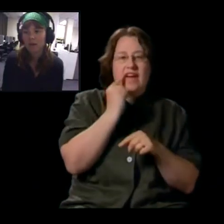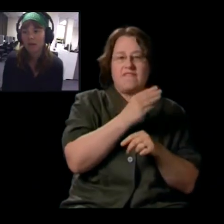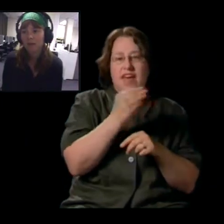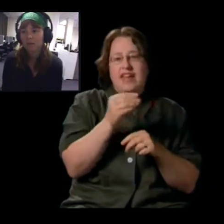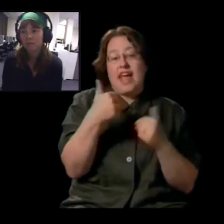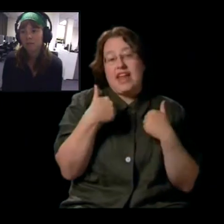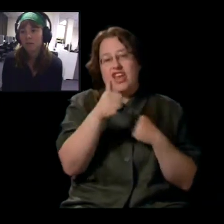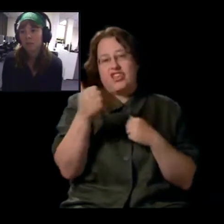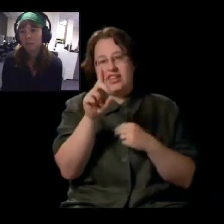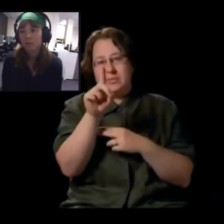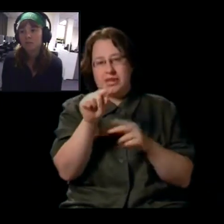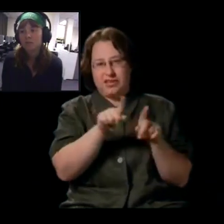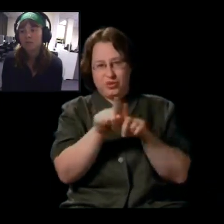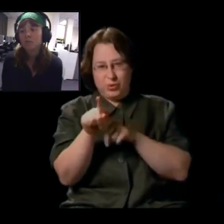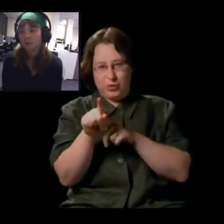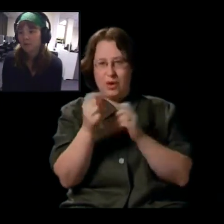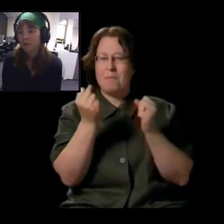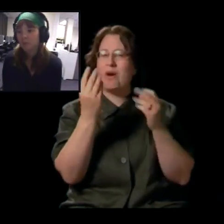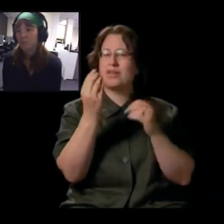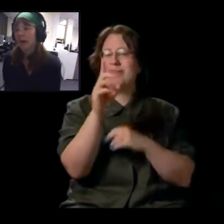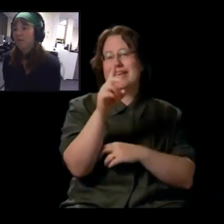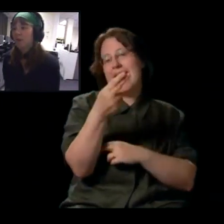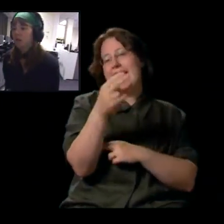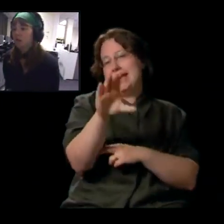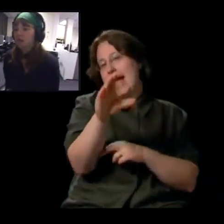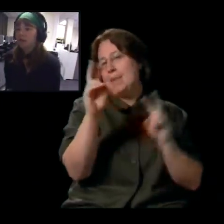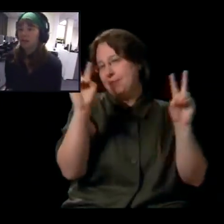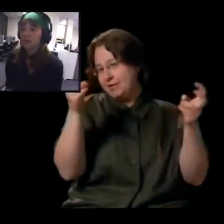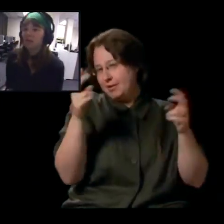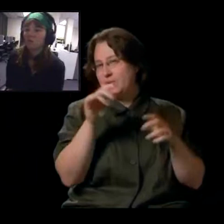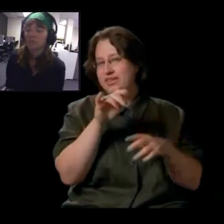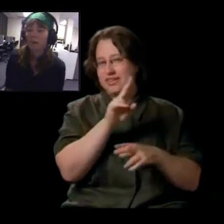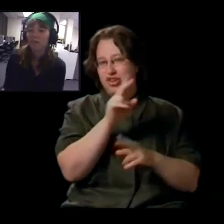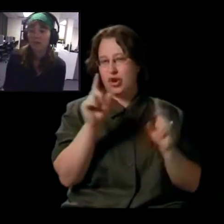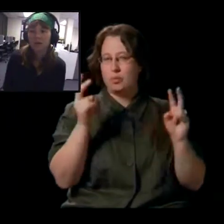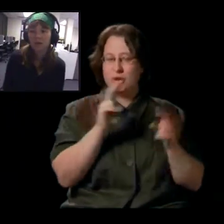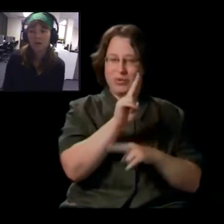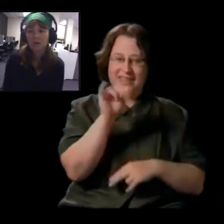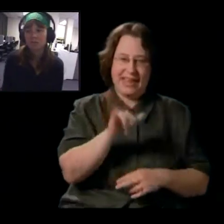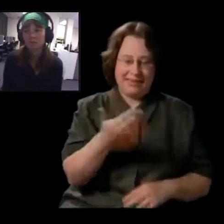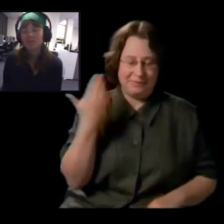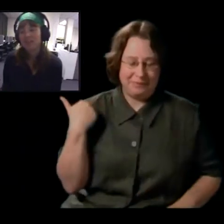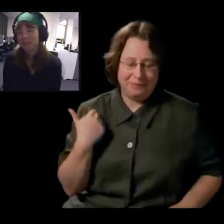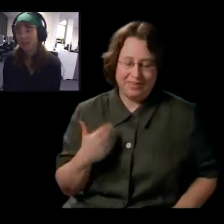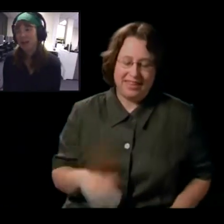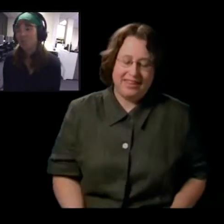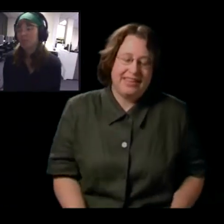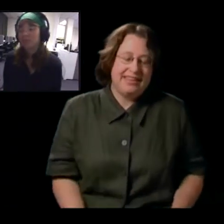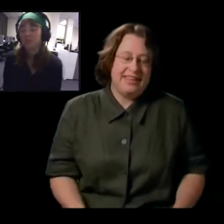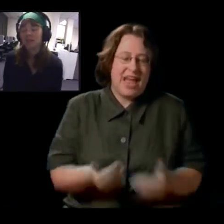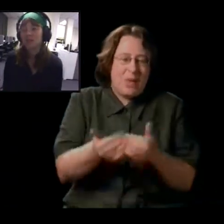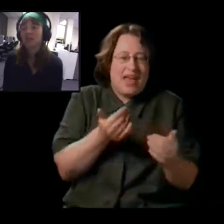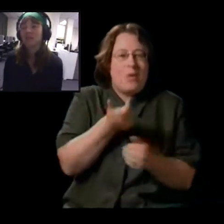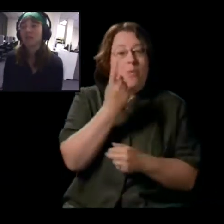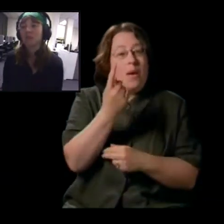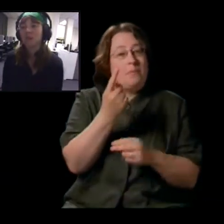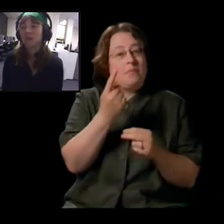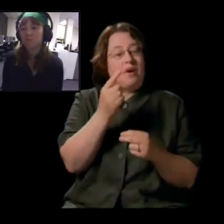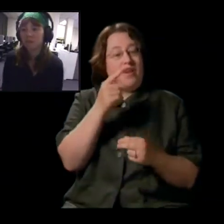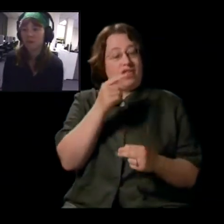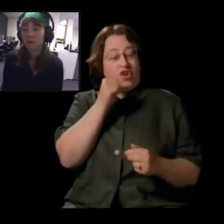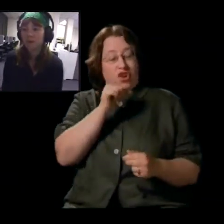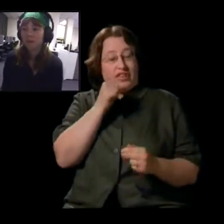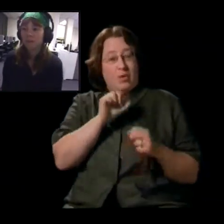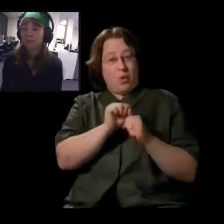who are deaf but have other disabilities as well. They are called, handicapped. That's what the term